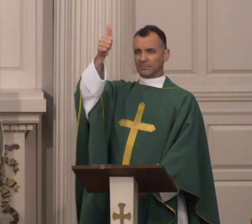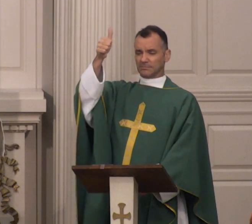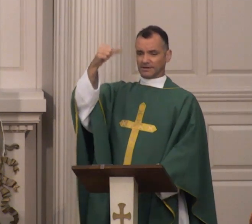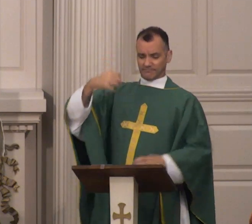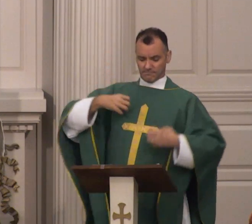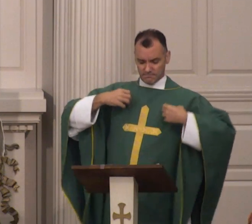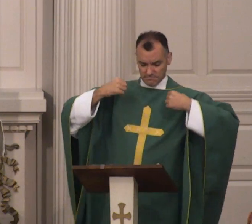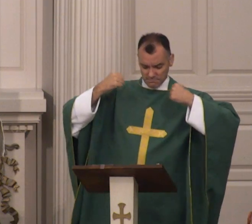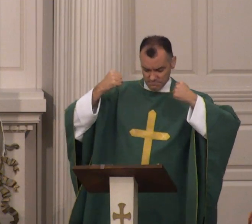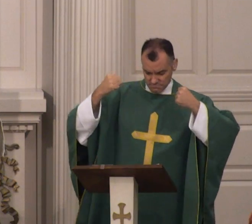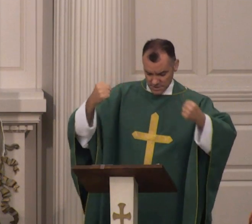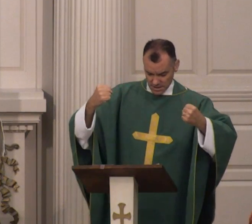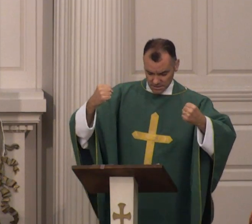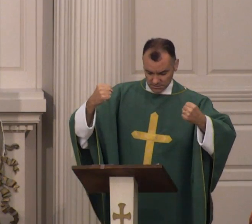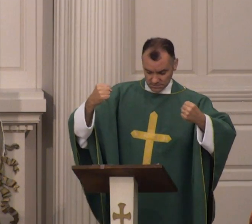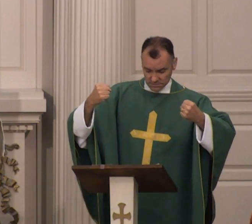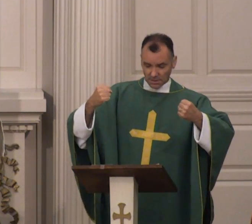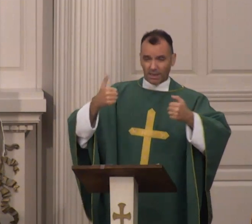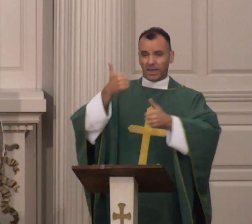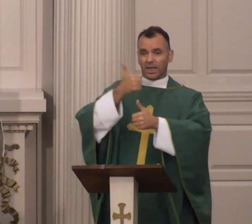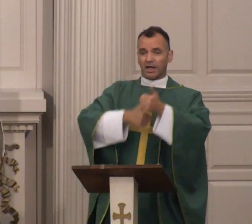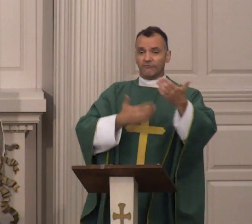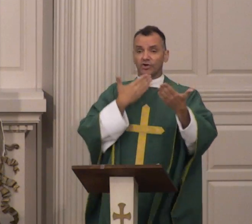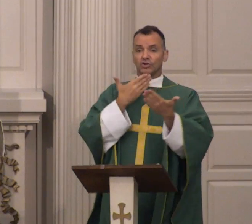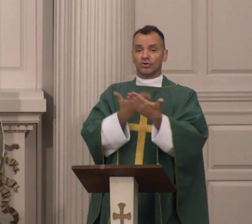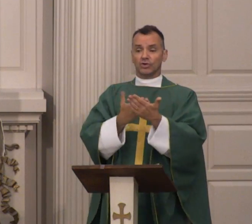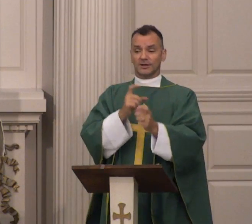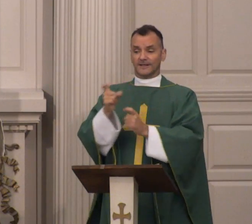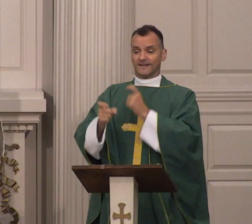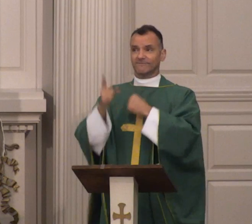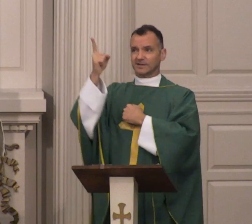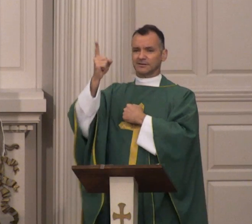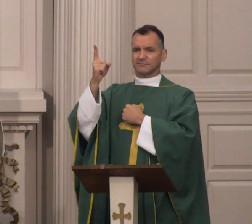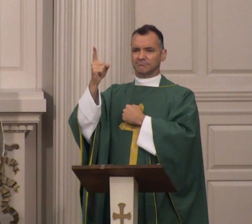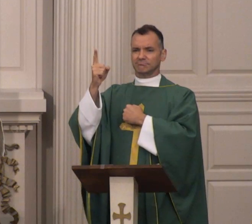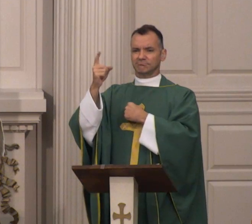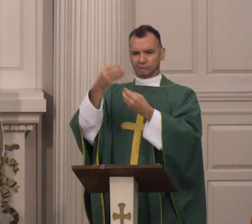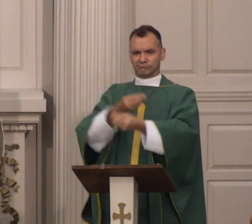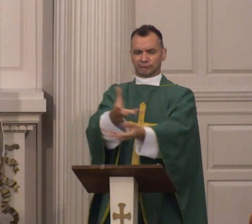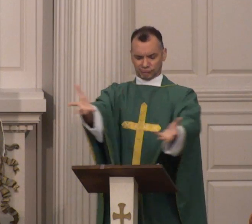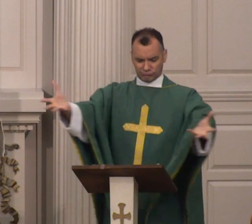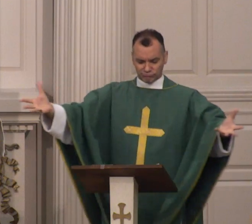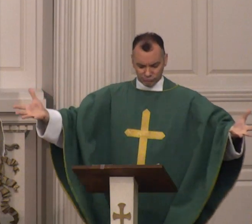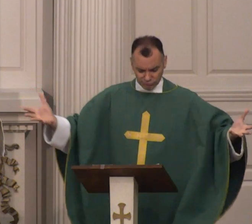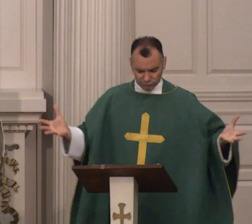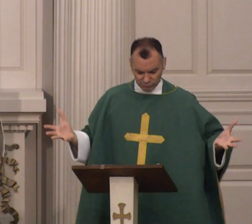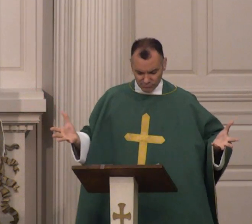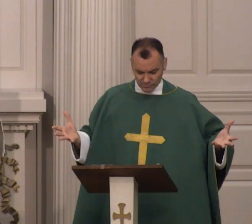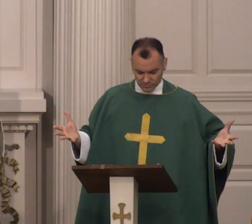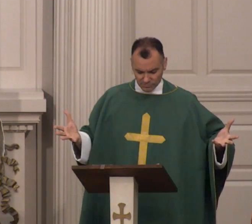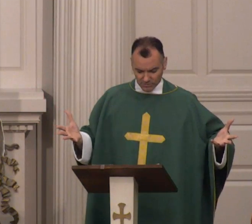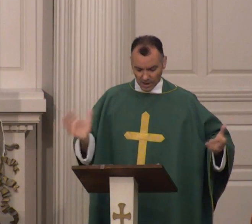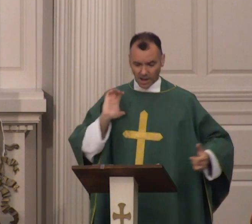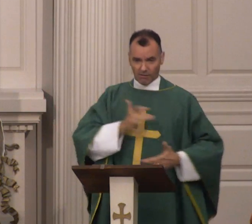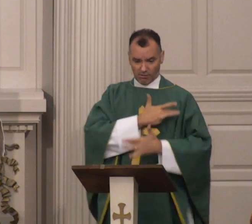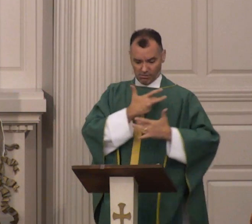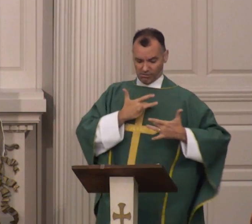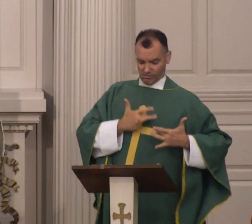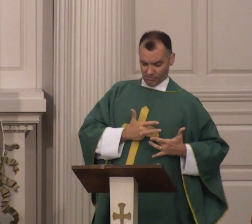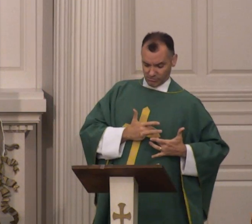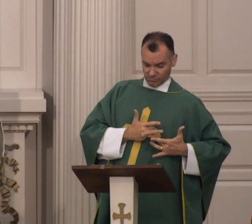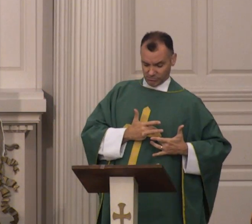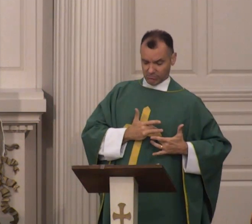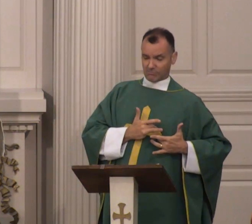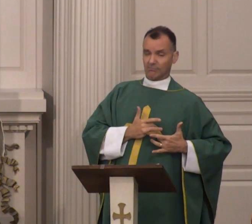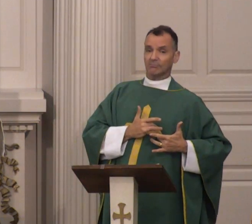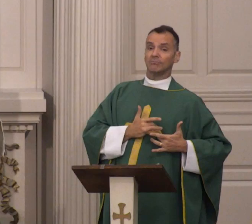God of might, giver of every good gift, put into our hearts the love of your name, so